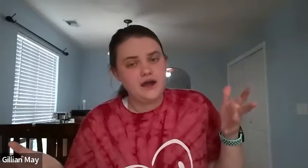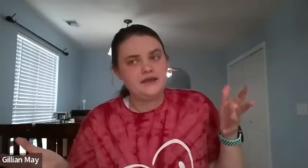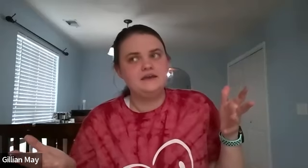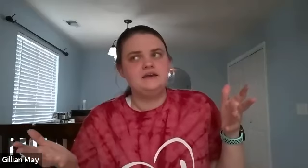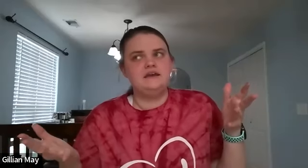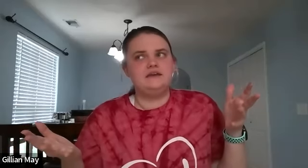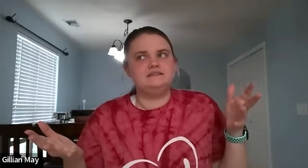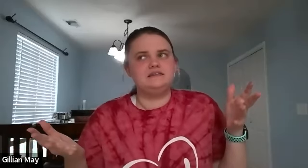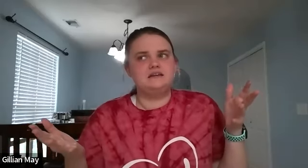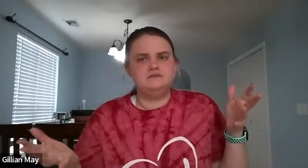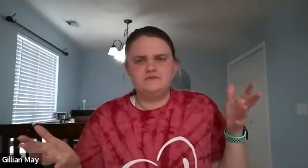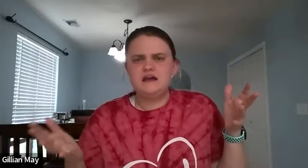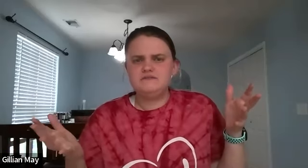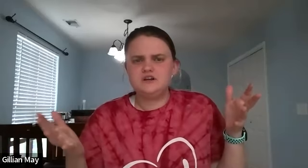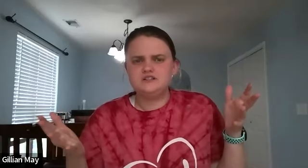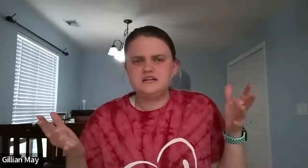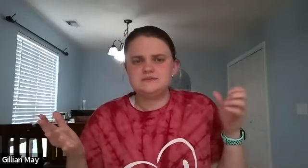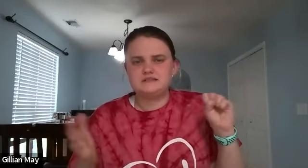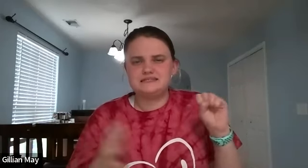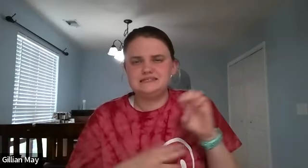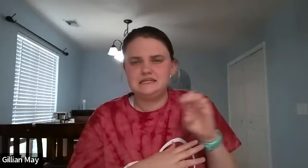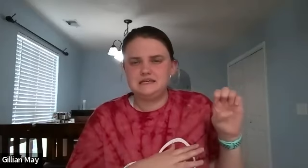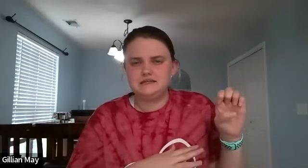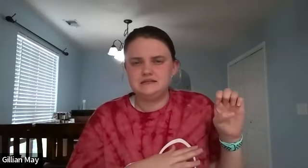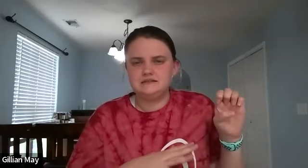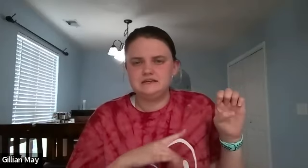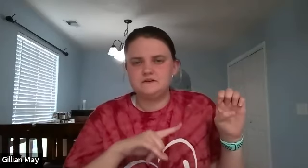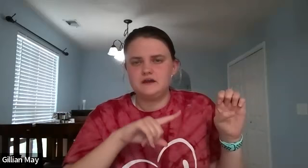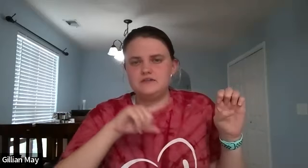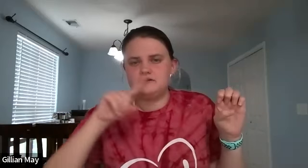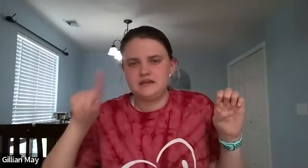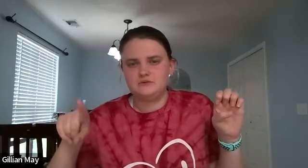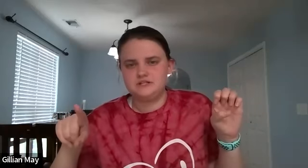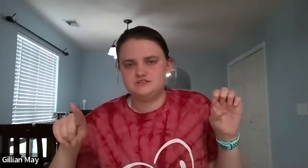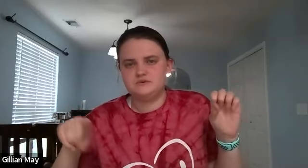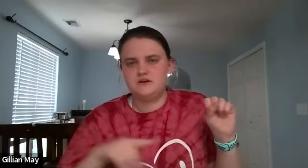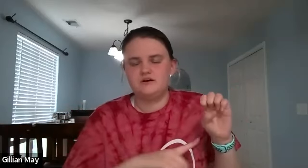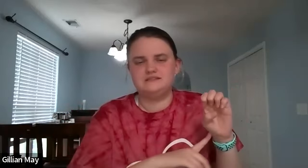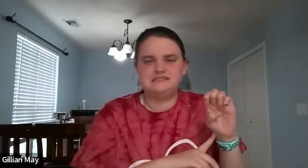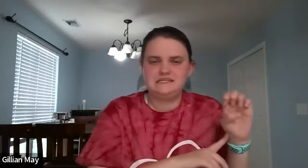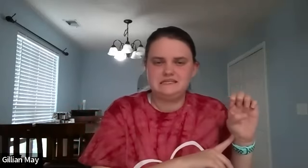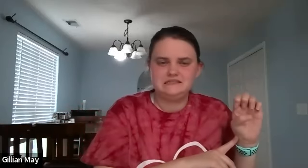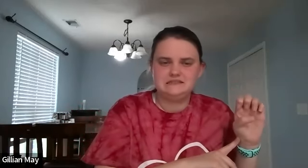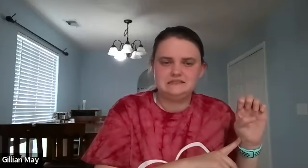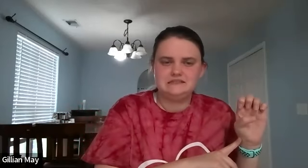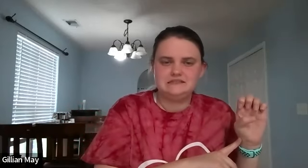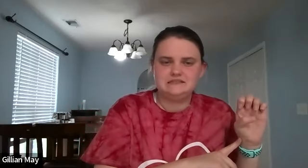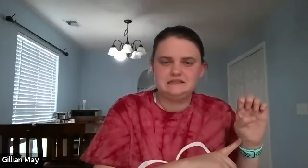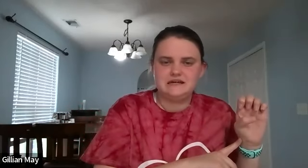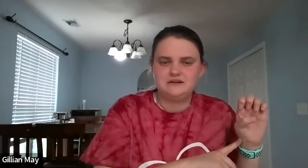I. Have I ever talked to you guys about C, the different other language? There's one called C. I don't